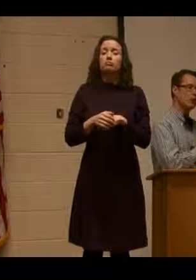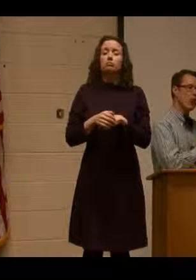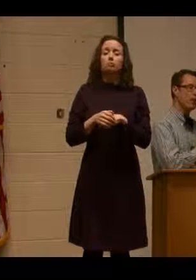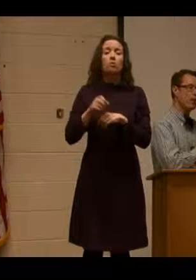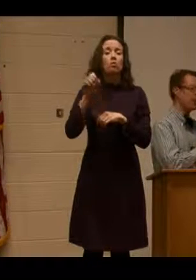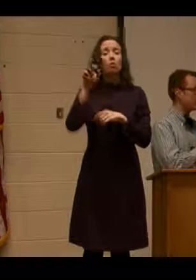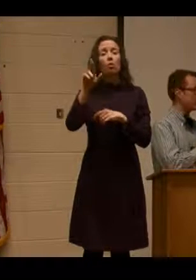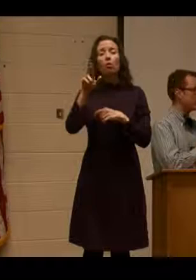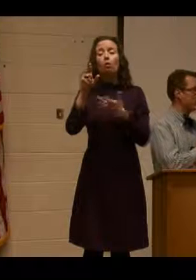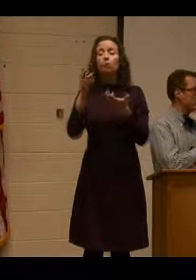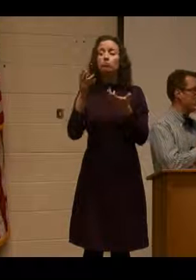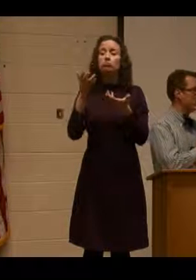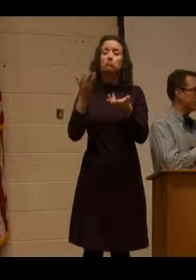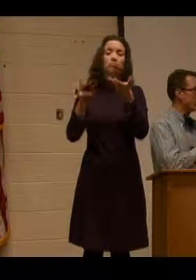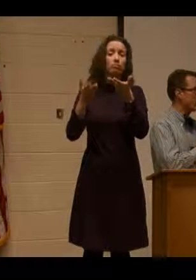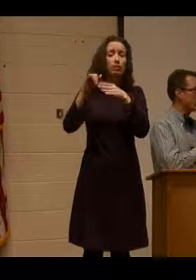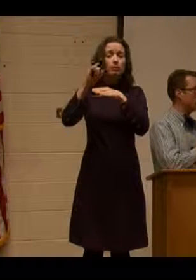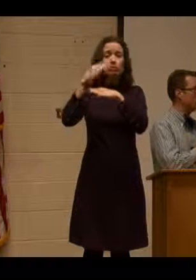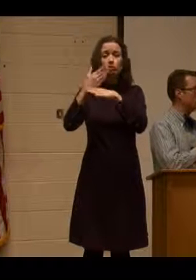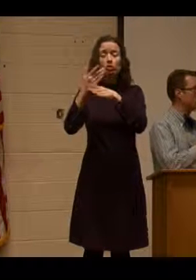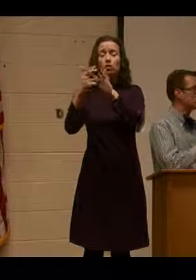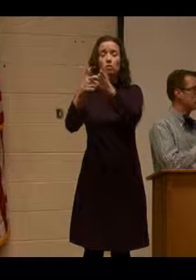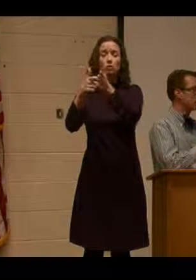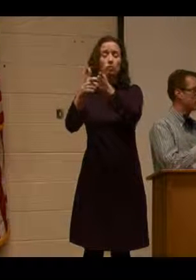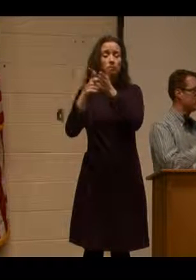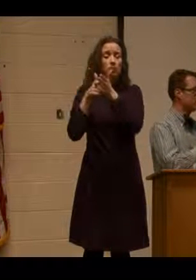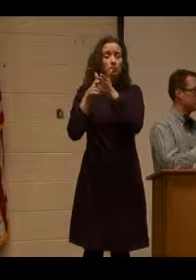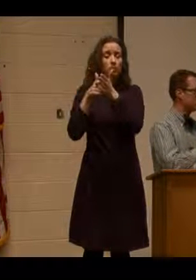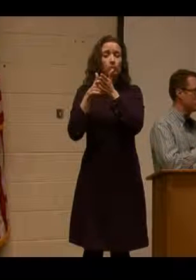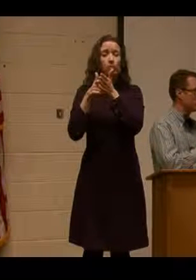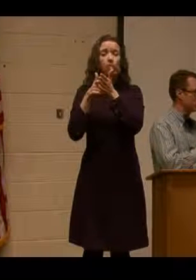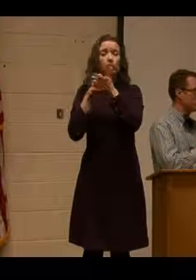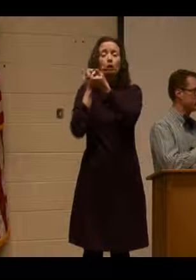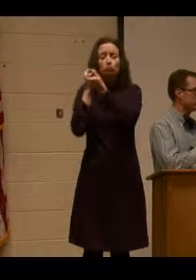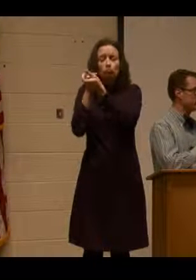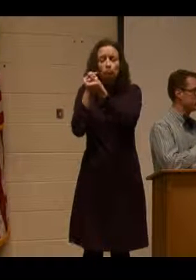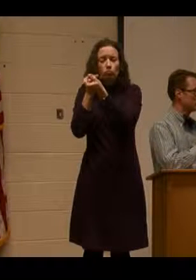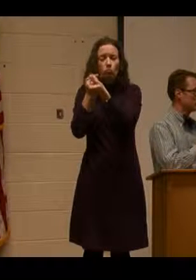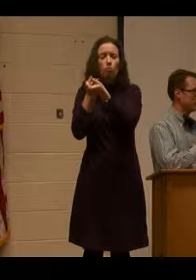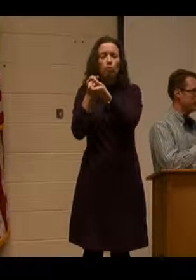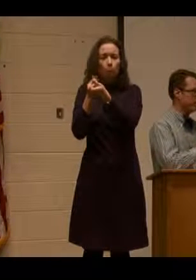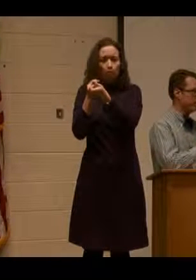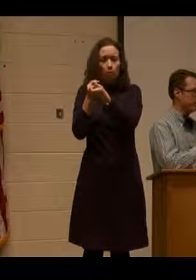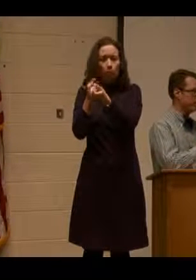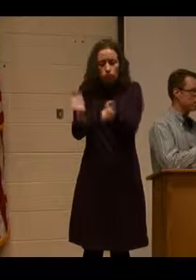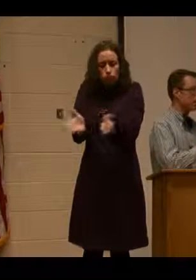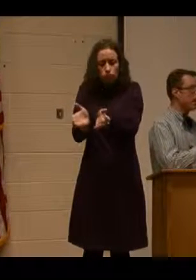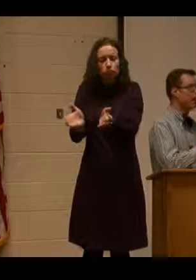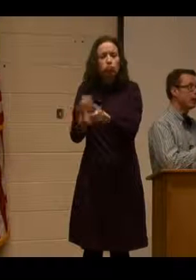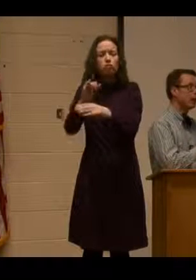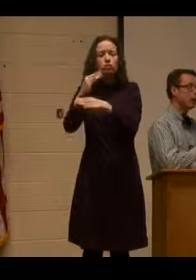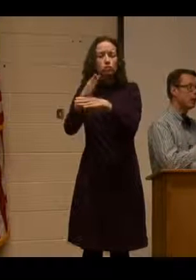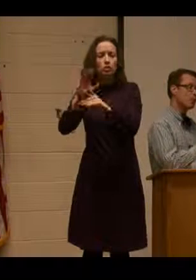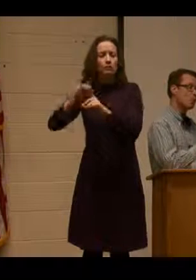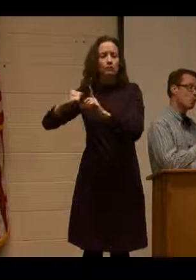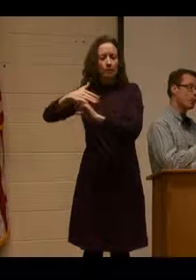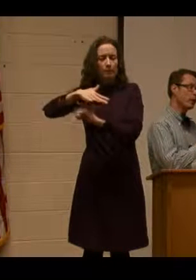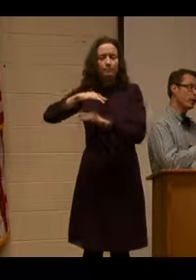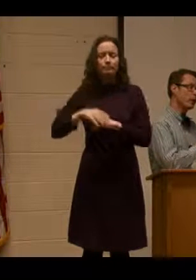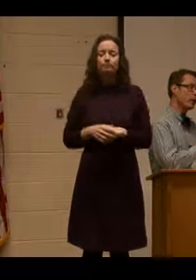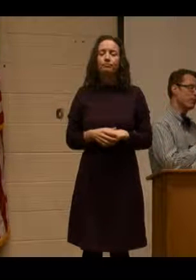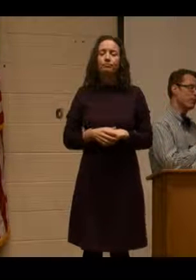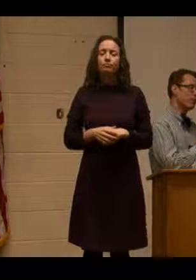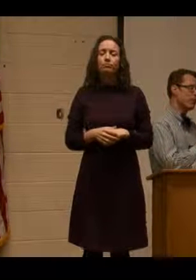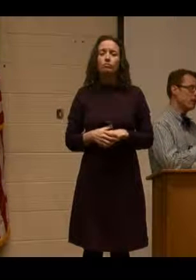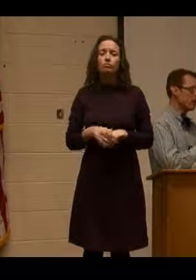require a supported job environment. So really, it's very